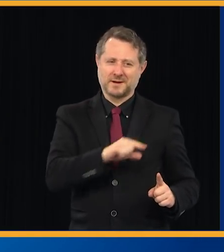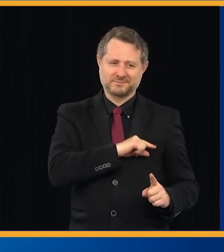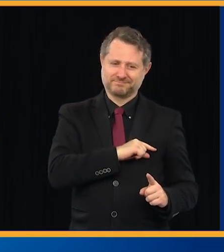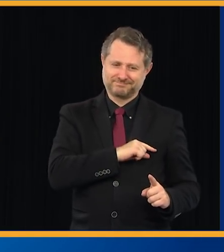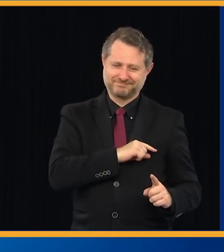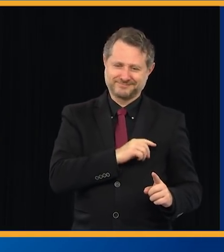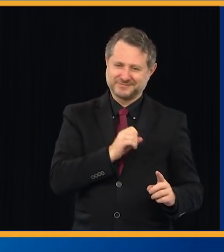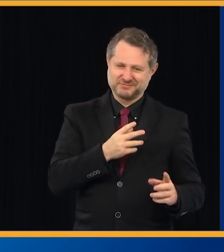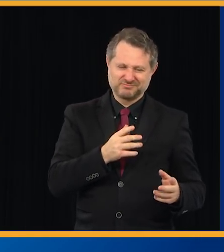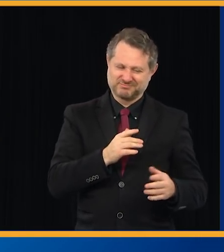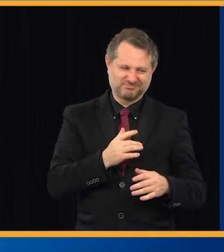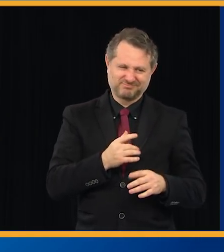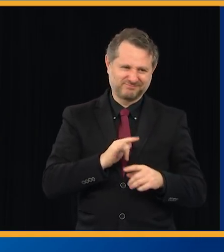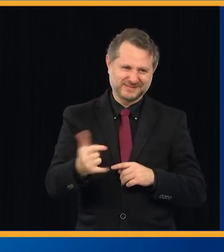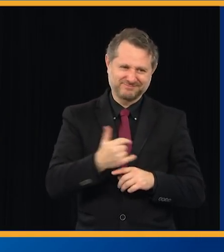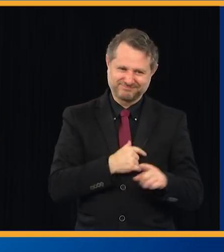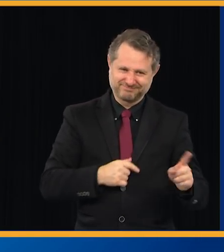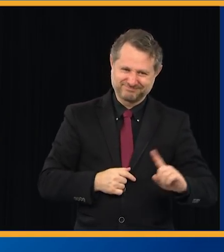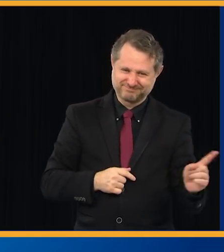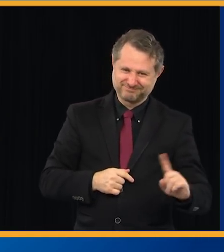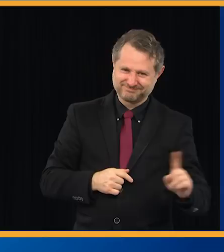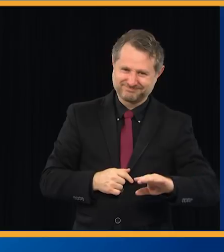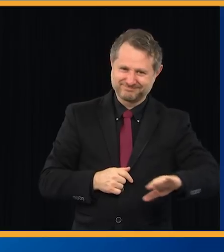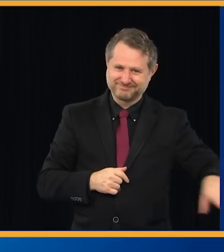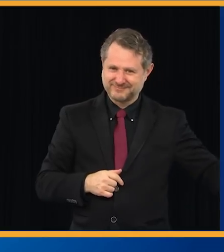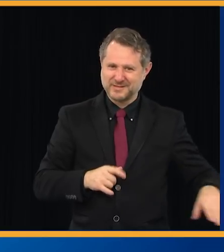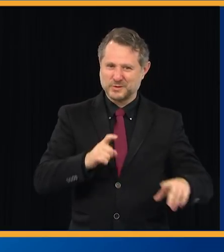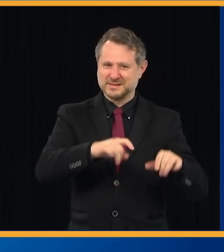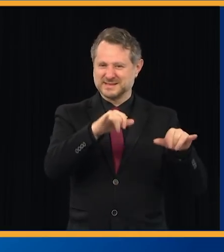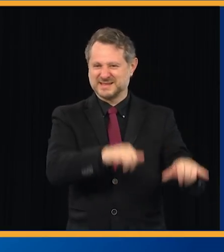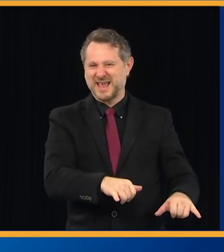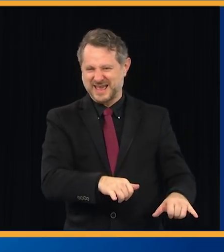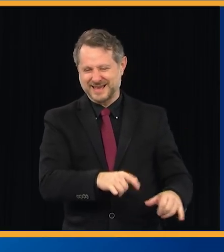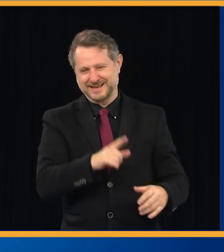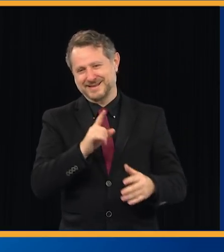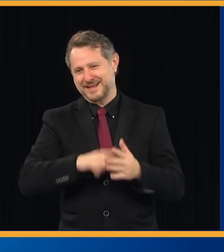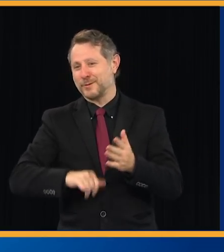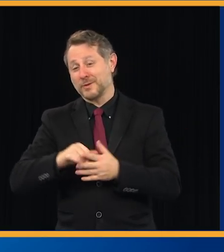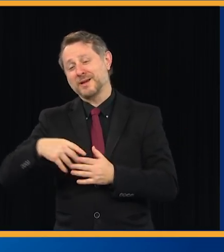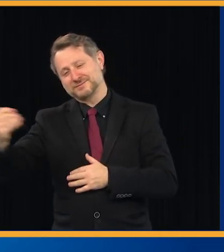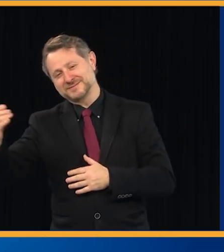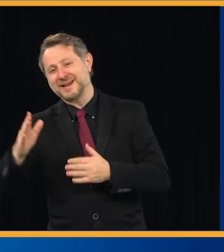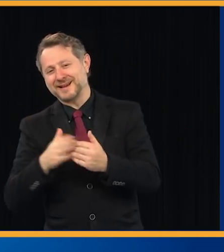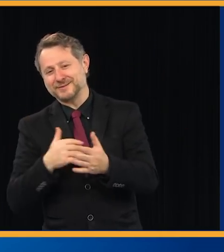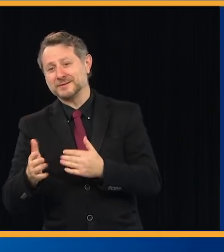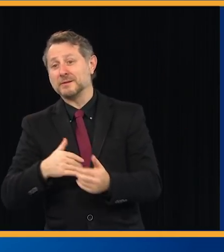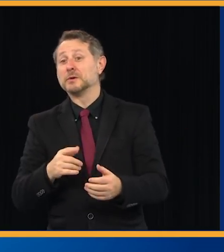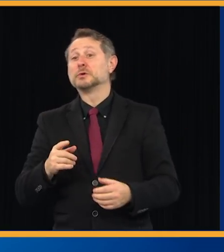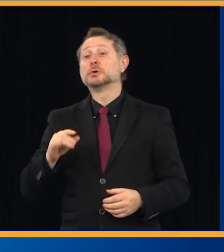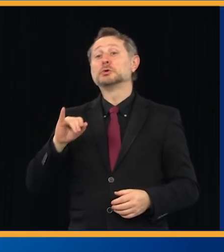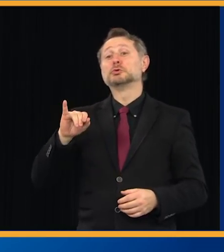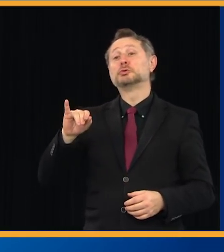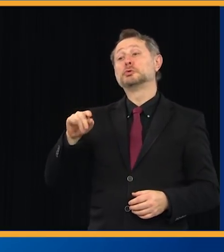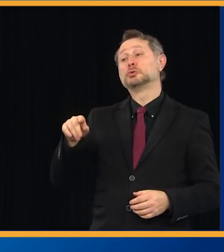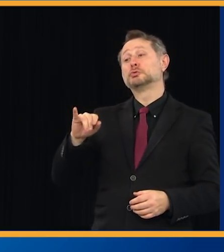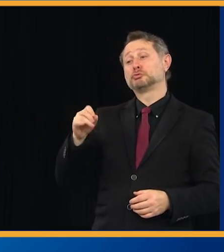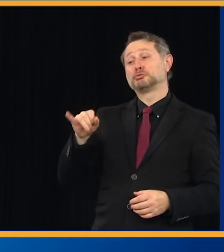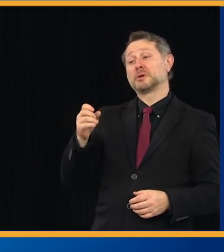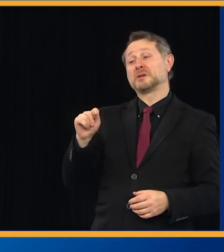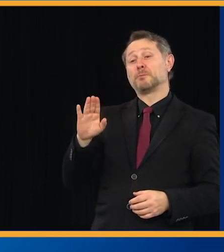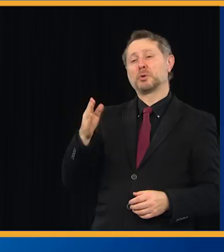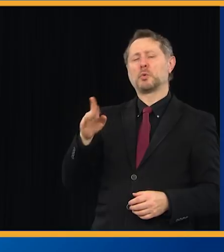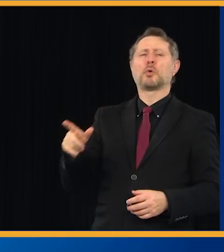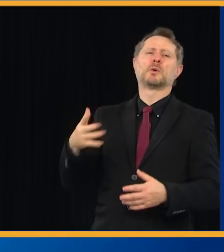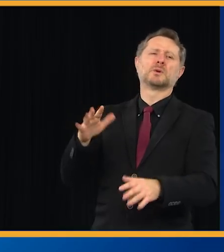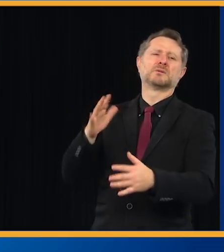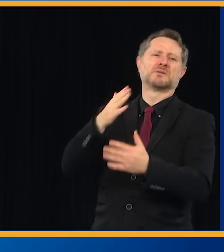situation, but other than that, because we need him here in New York. But it's a nice way that JetBlue is saying thank you, and all of us will find our